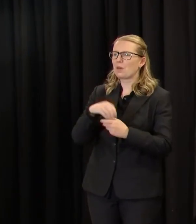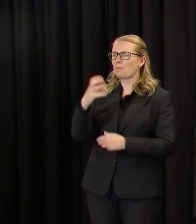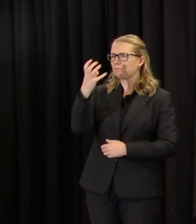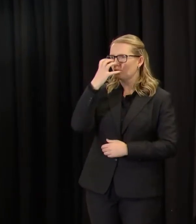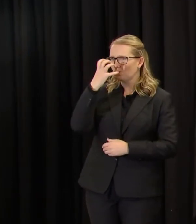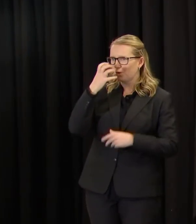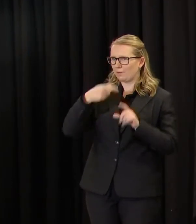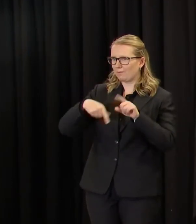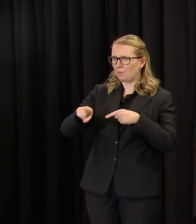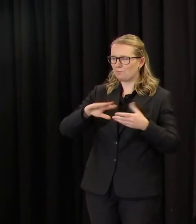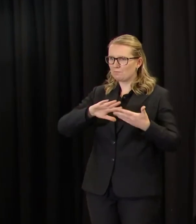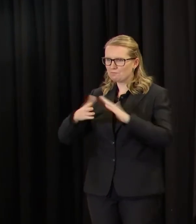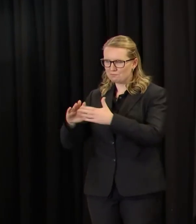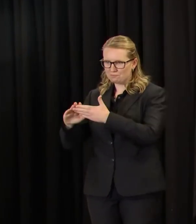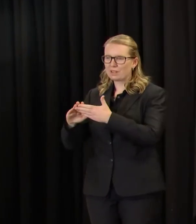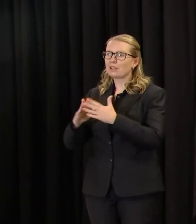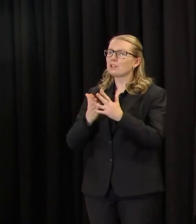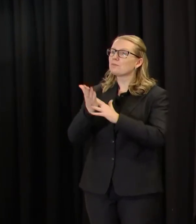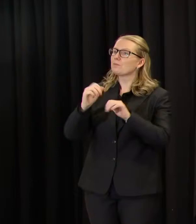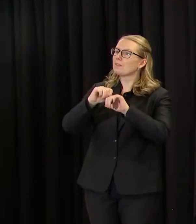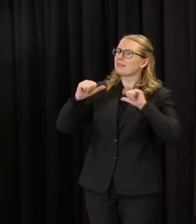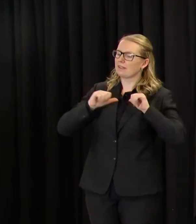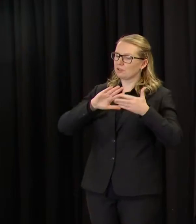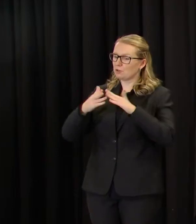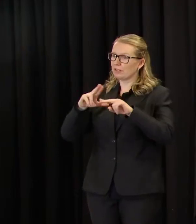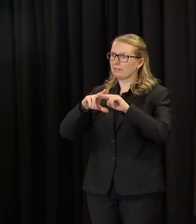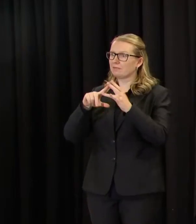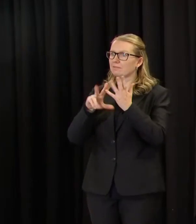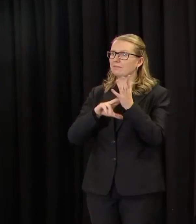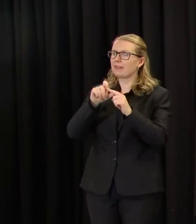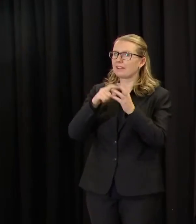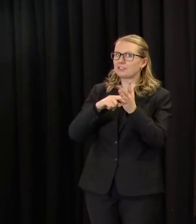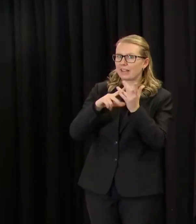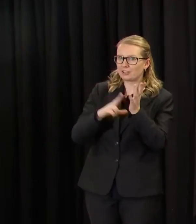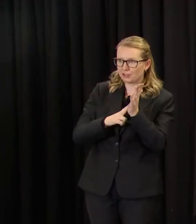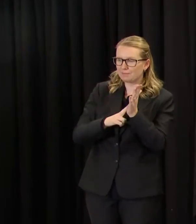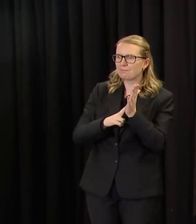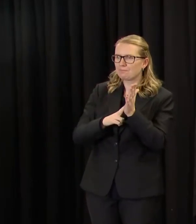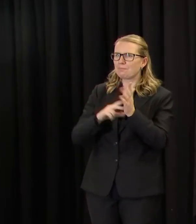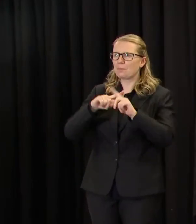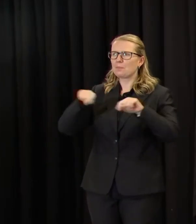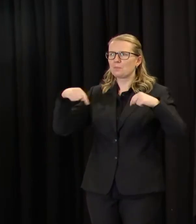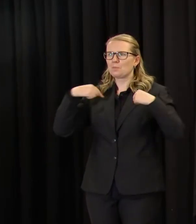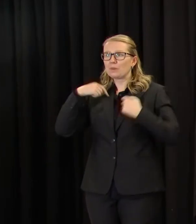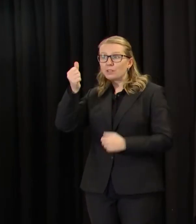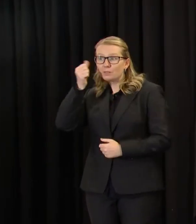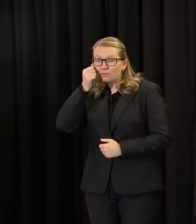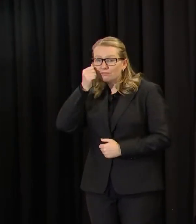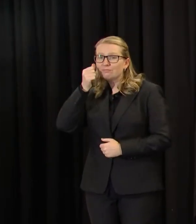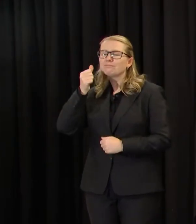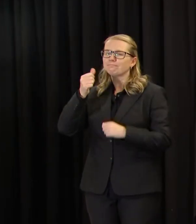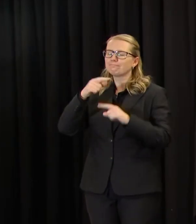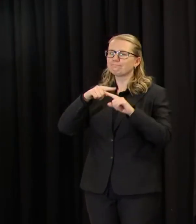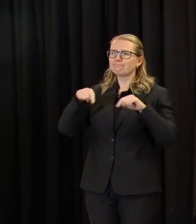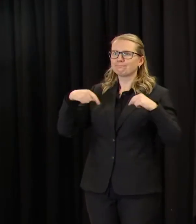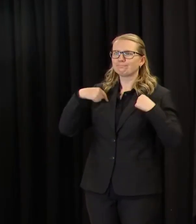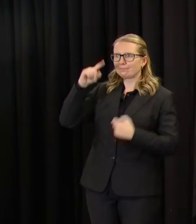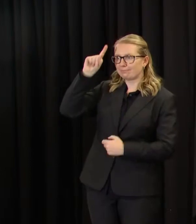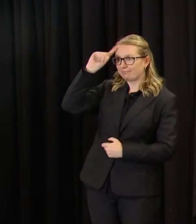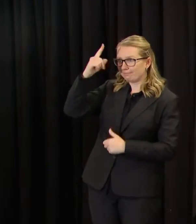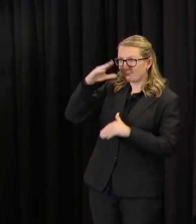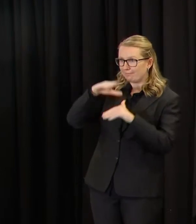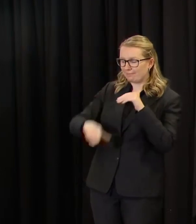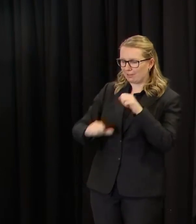the work of our Western Bulldogs Community Foundation, we know and we see firsthand the effects of this